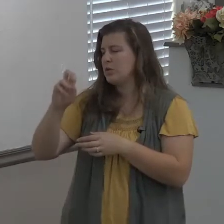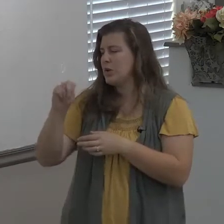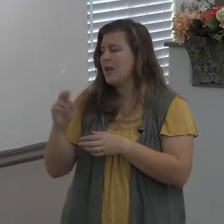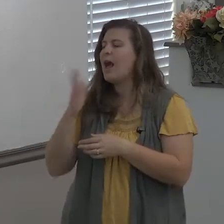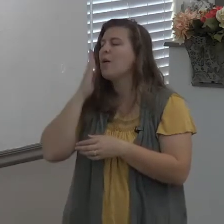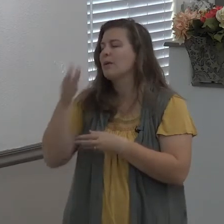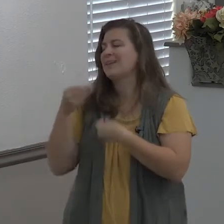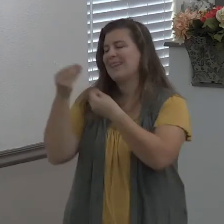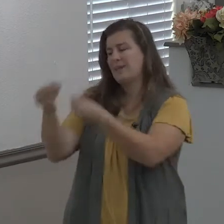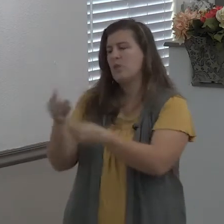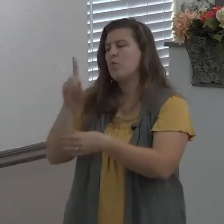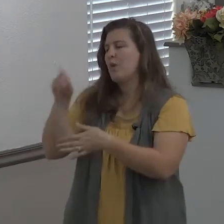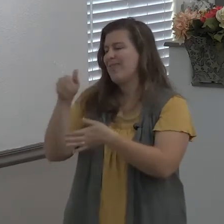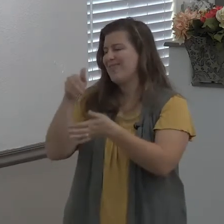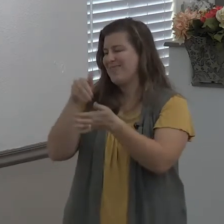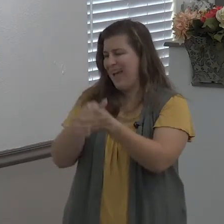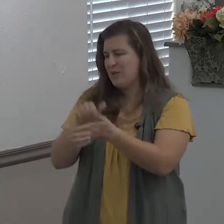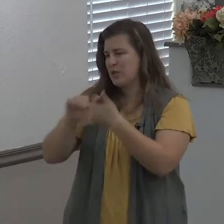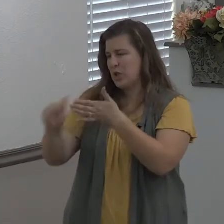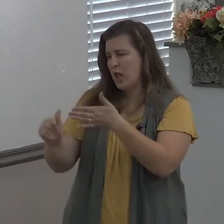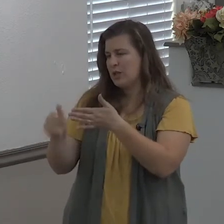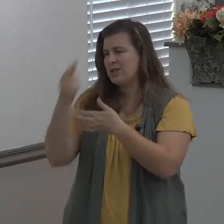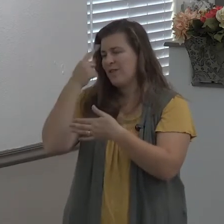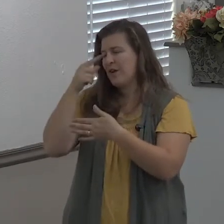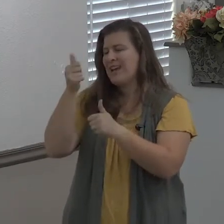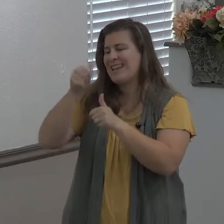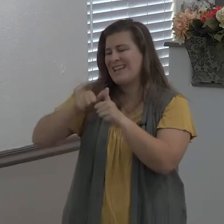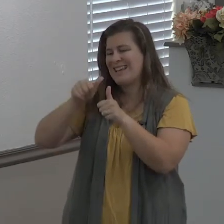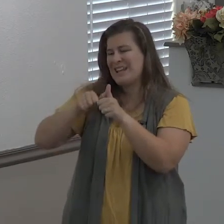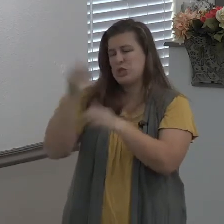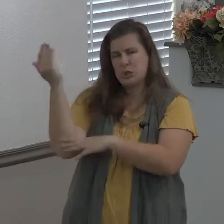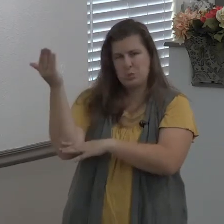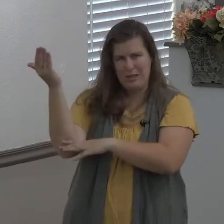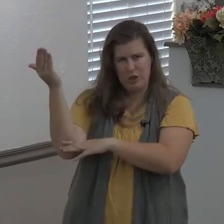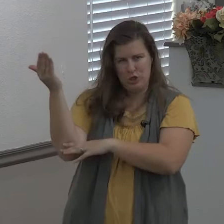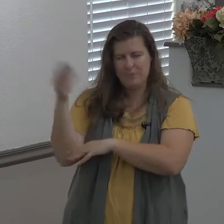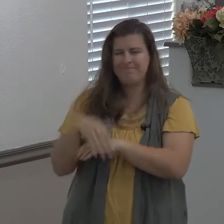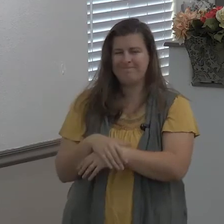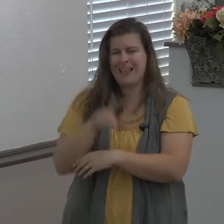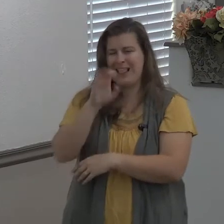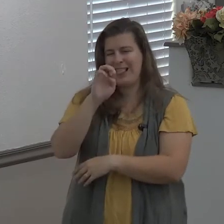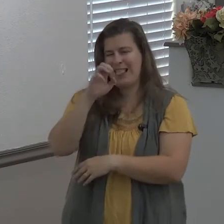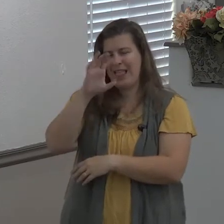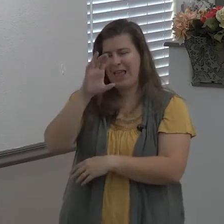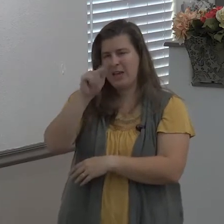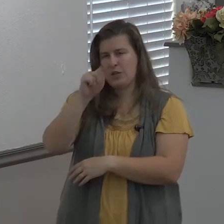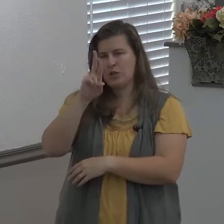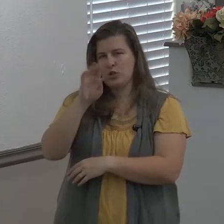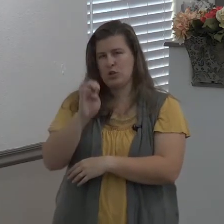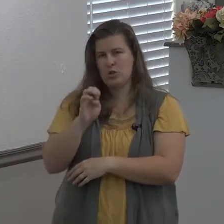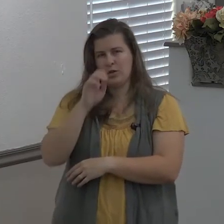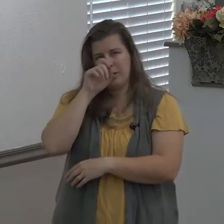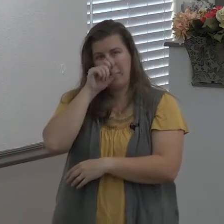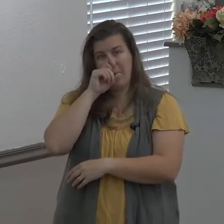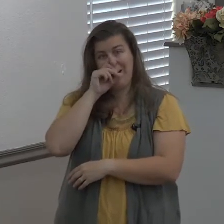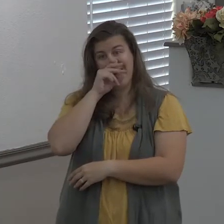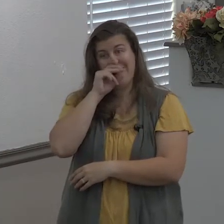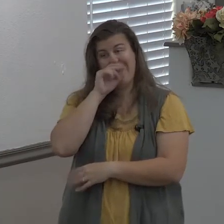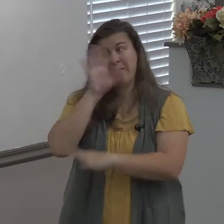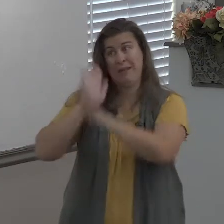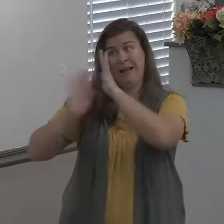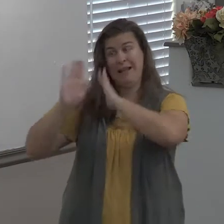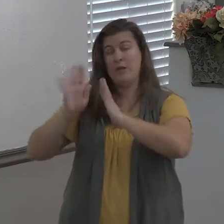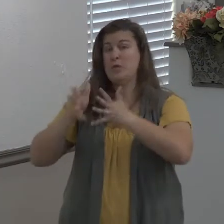There's one stipulation, though, that he put in there. He told Spurgeon, I'll give you $1,000 per speech, per lecture. What he called it,